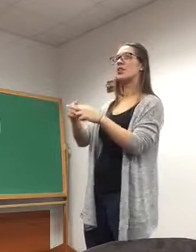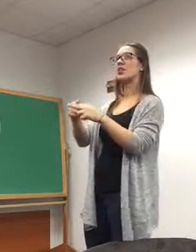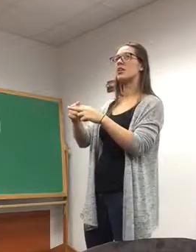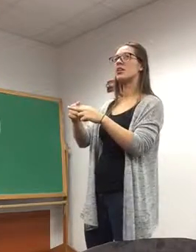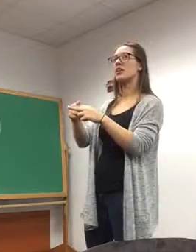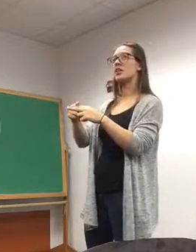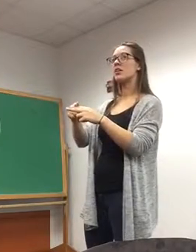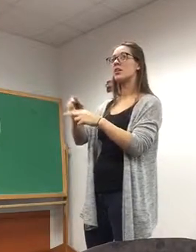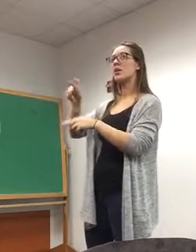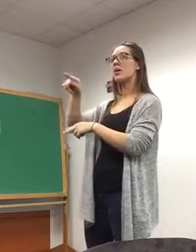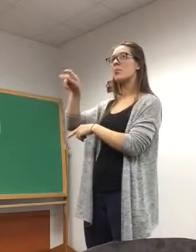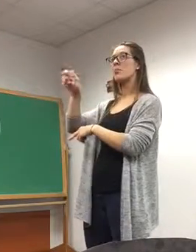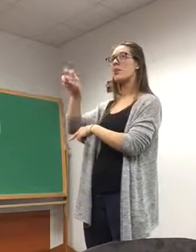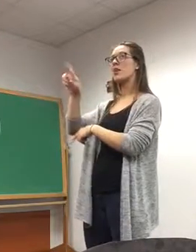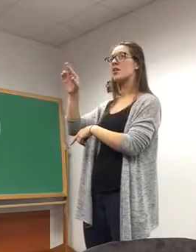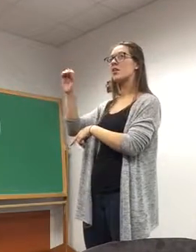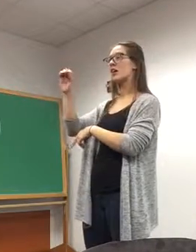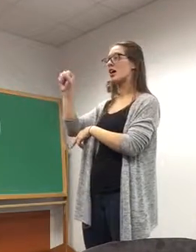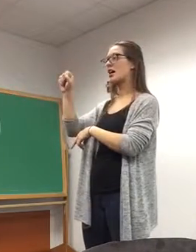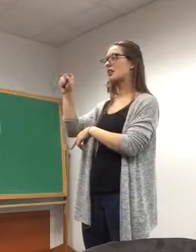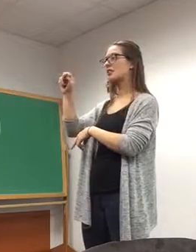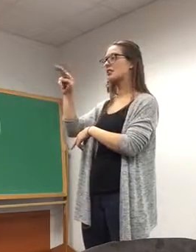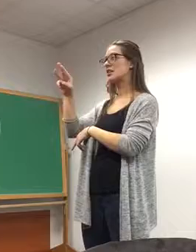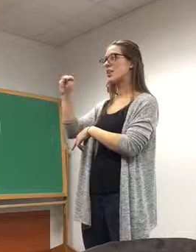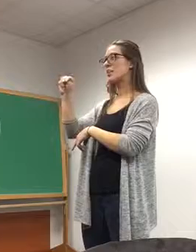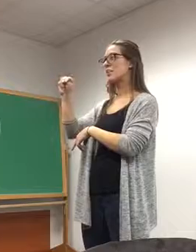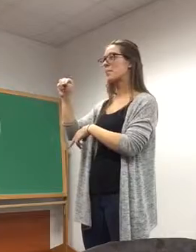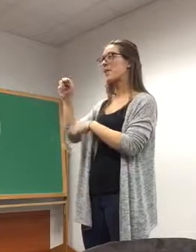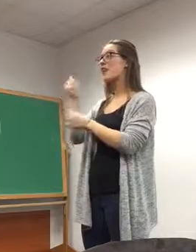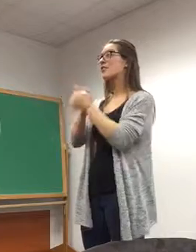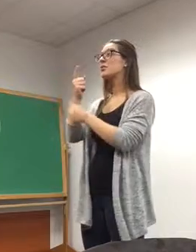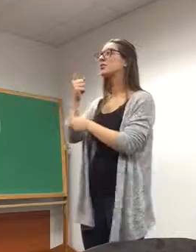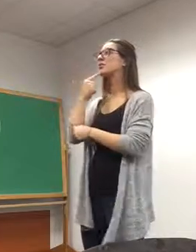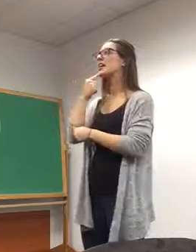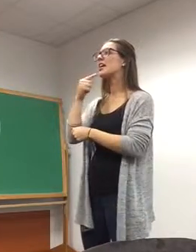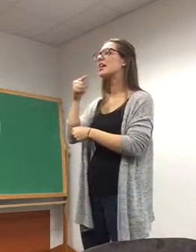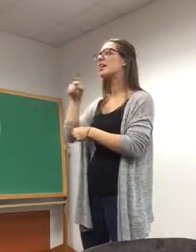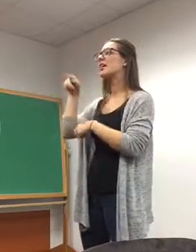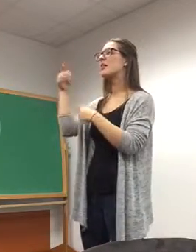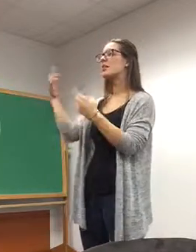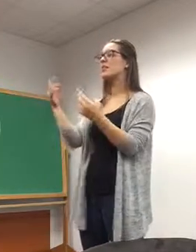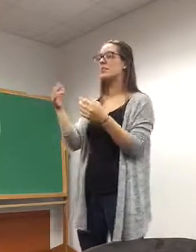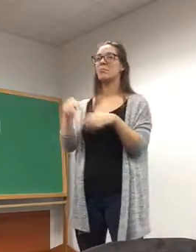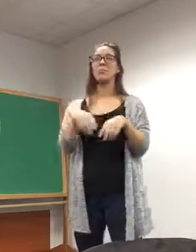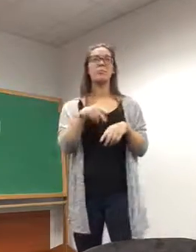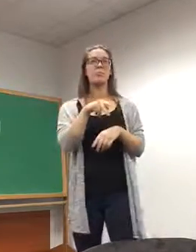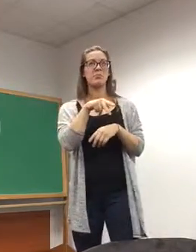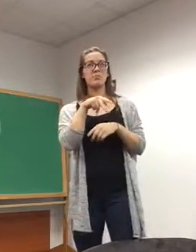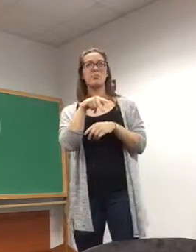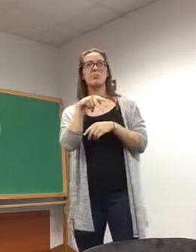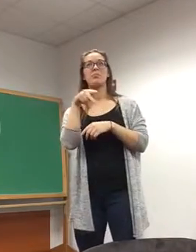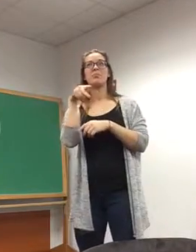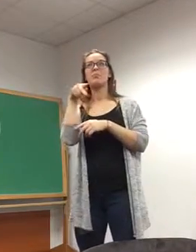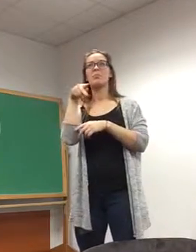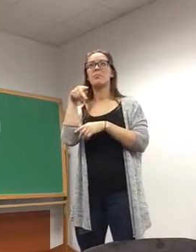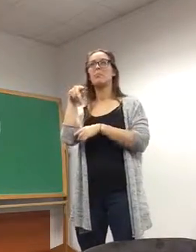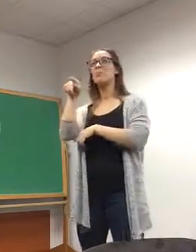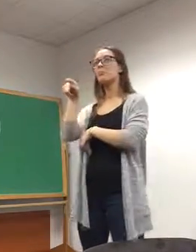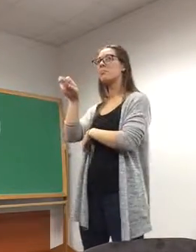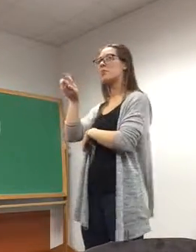Everybody say the word periosteum. Periosteum. One more time. Periosteum. Periosteum. Periosteum is